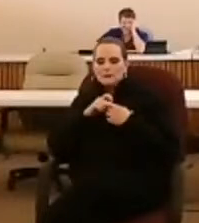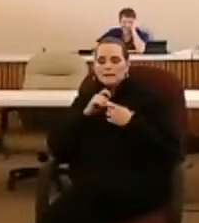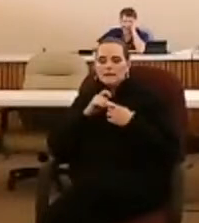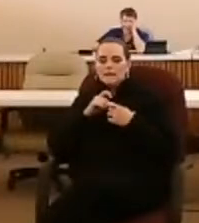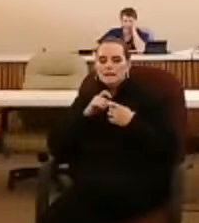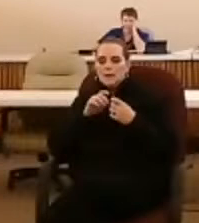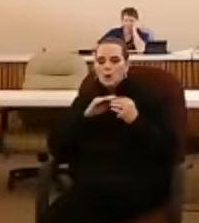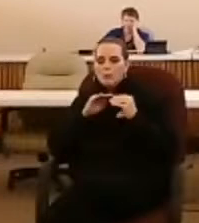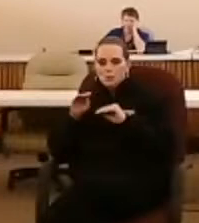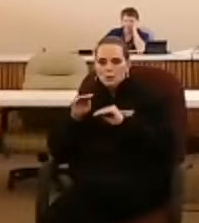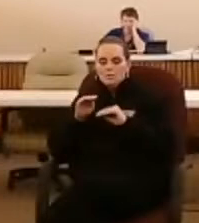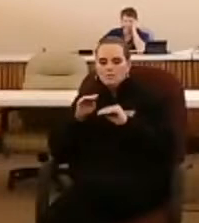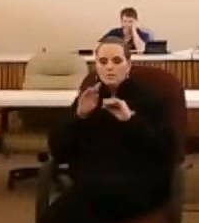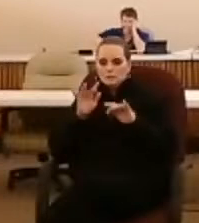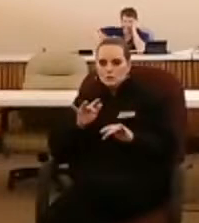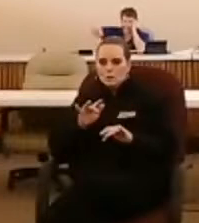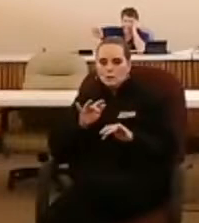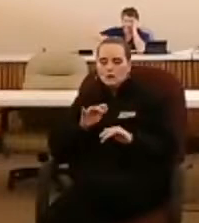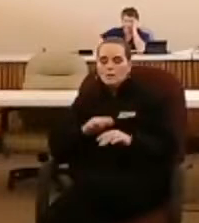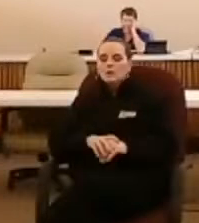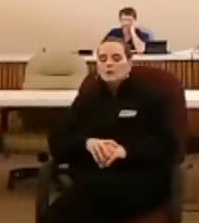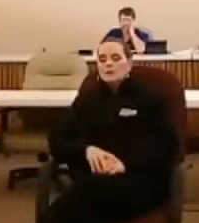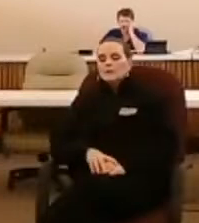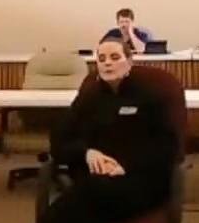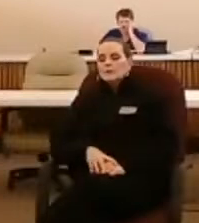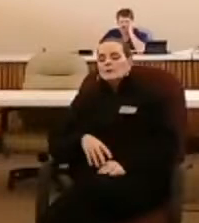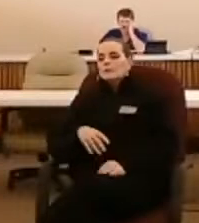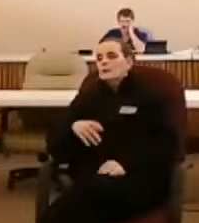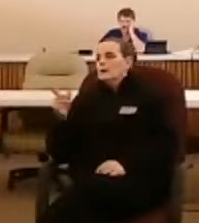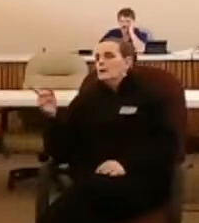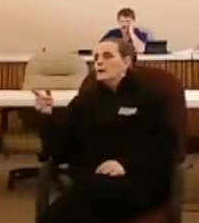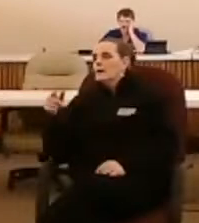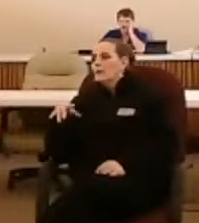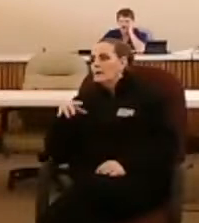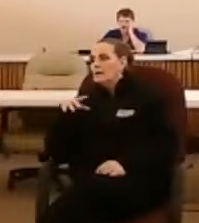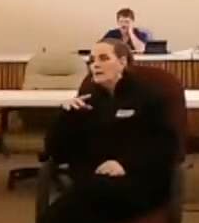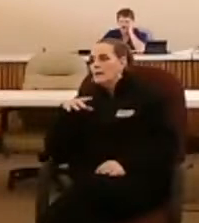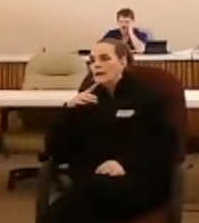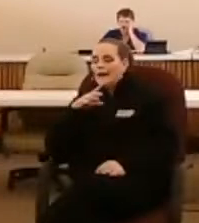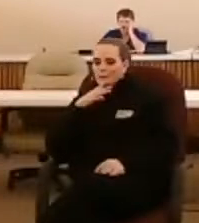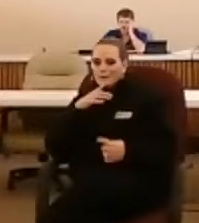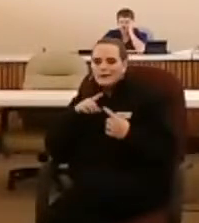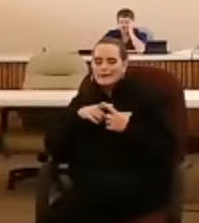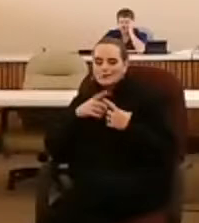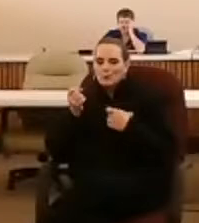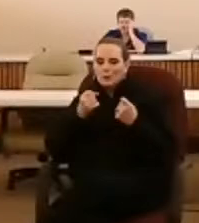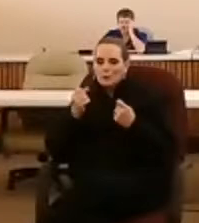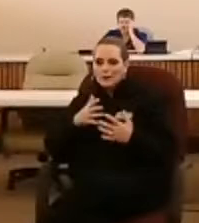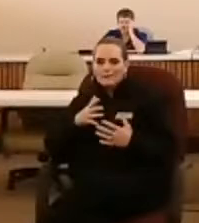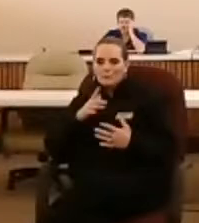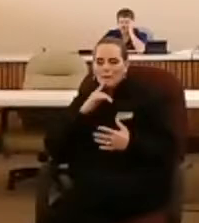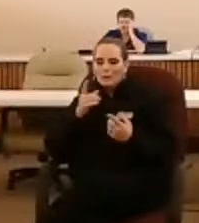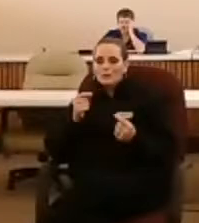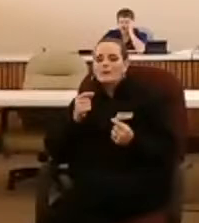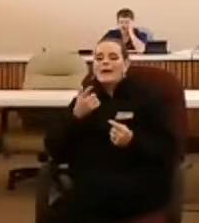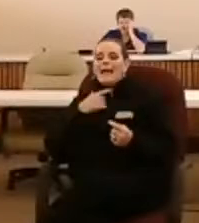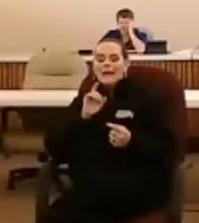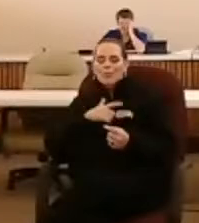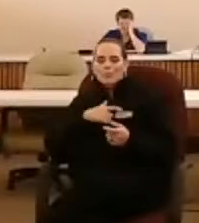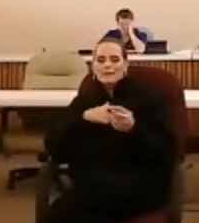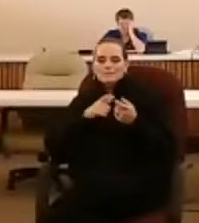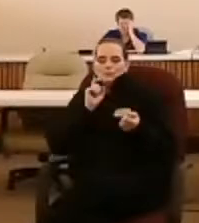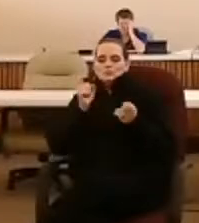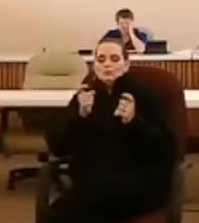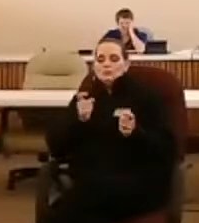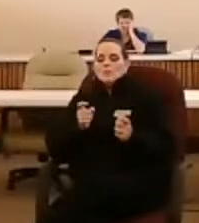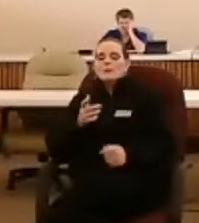pull the snow out. Right. Than to try to hit it with a plow I sometimes. spoke to the driver too about how Right. he was doing it and modified how he Right. was doing it,